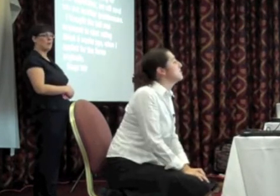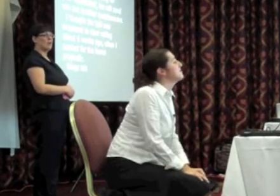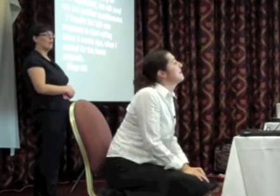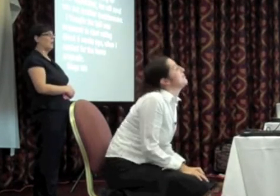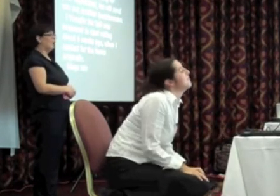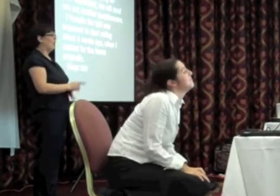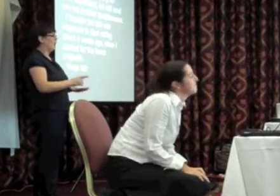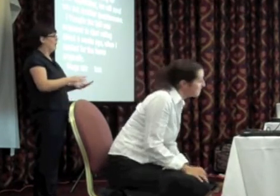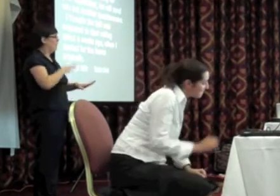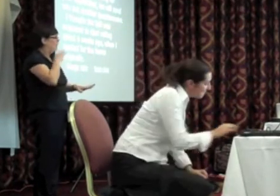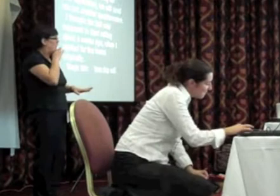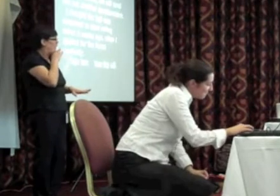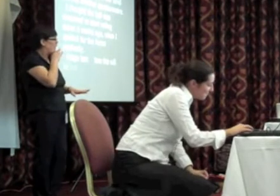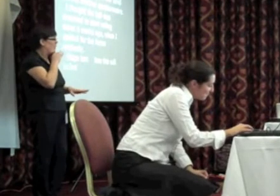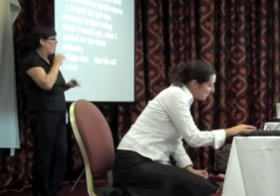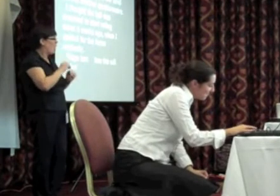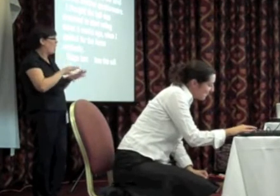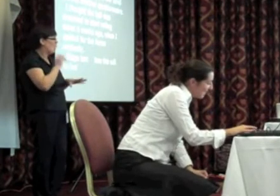Lose the will to live.